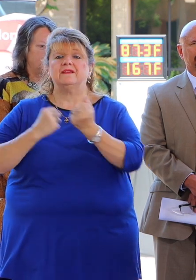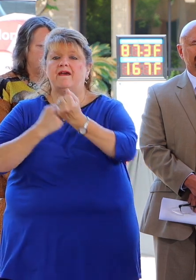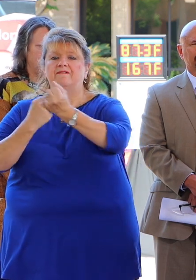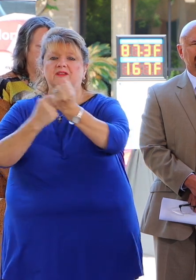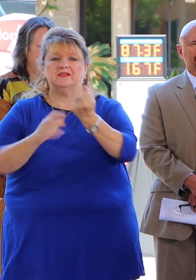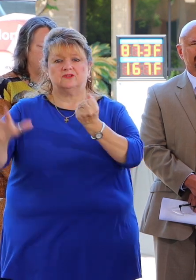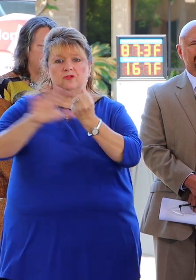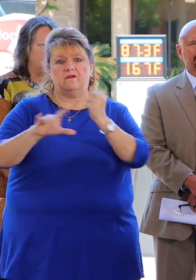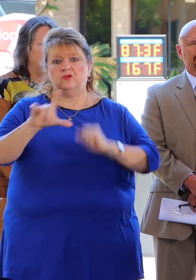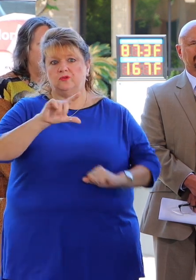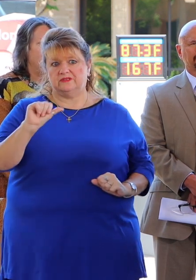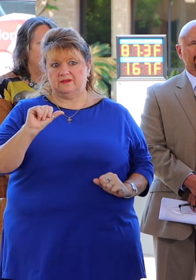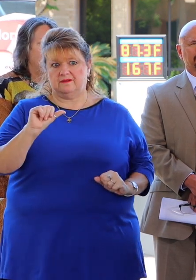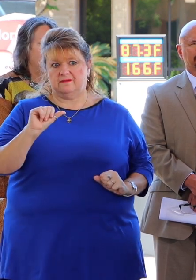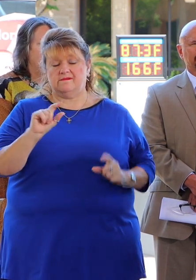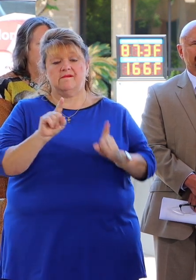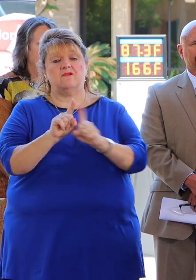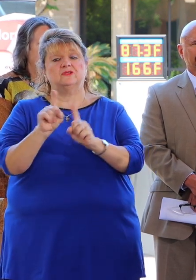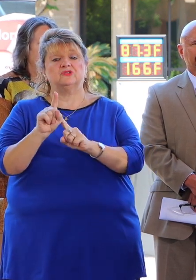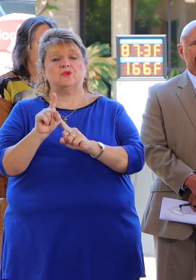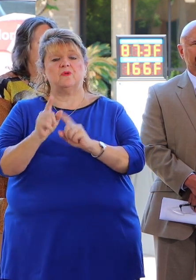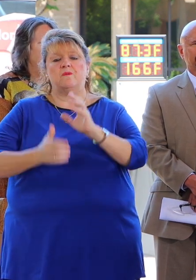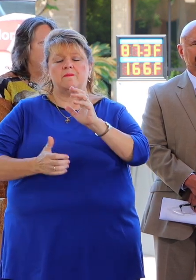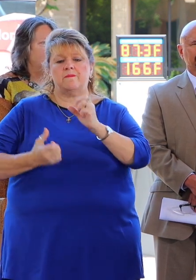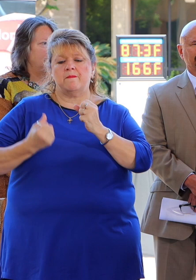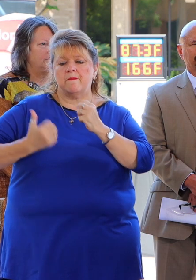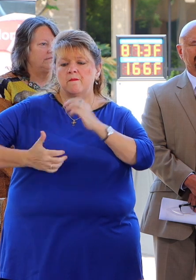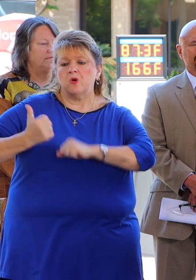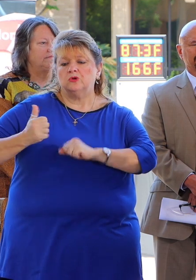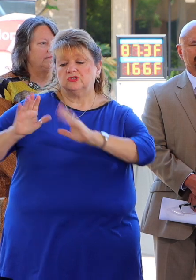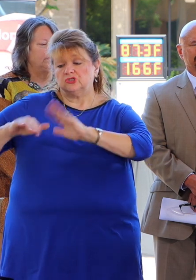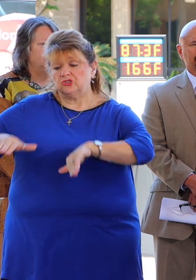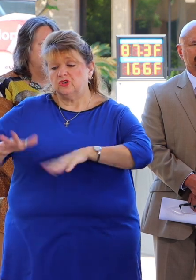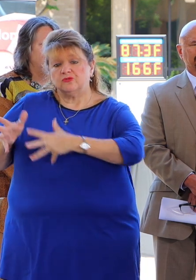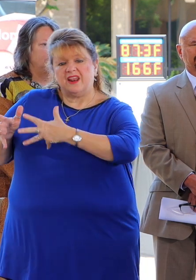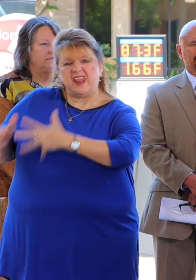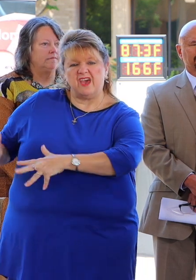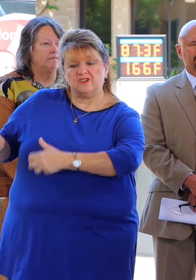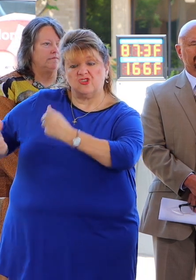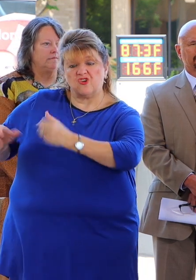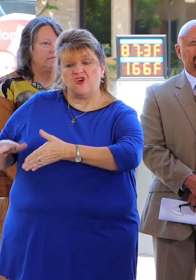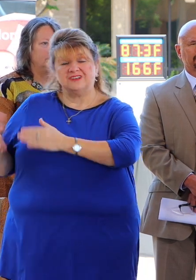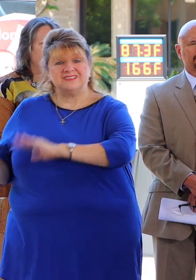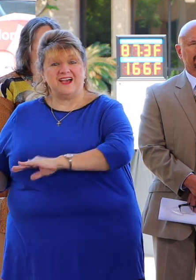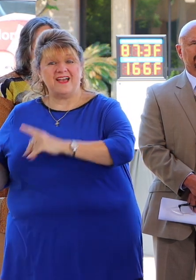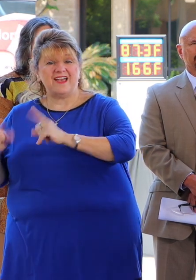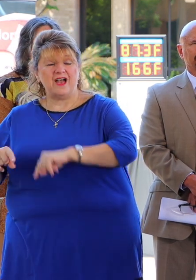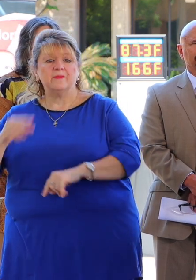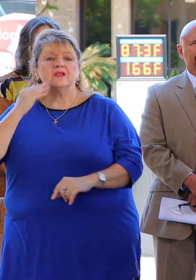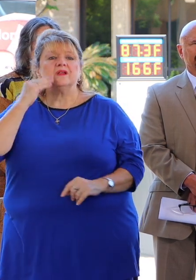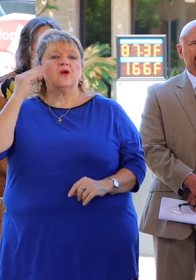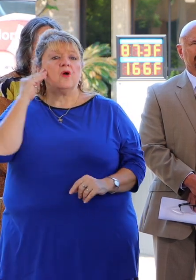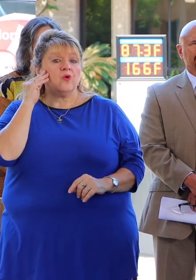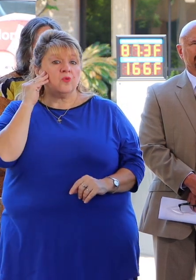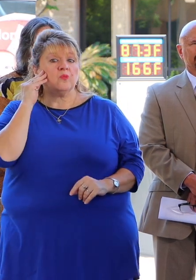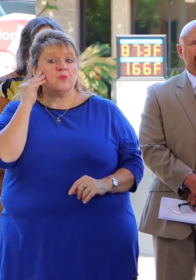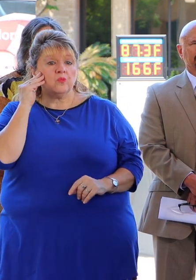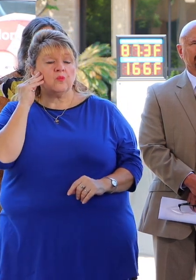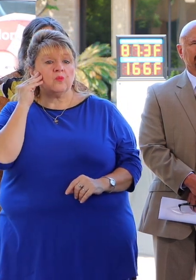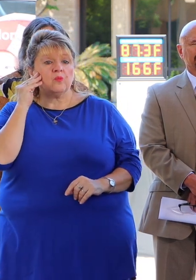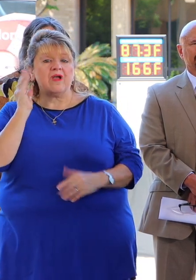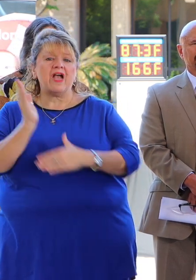Louisiana. Whereas the majority of pediatric vehicular heat stroke deaths occur at home, and the